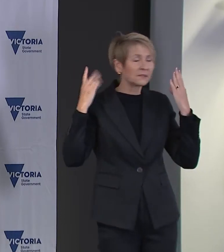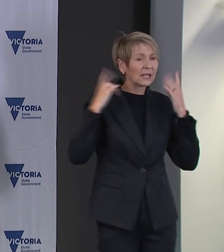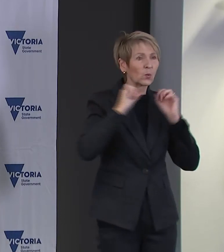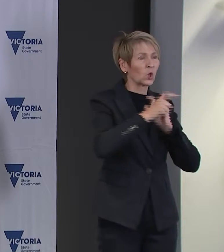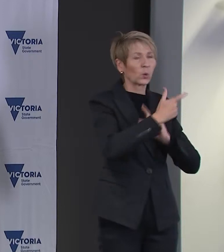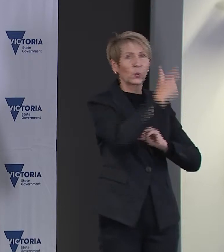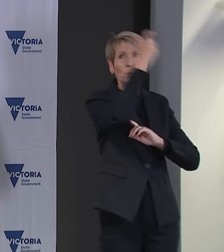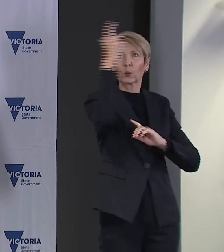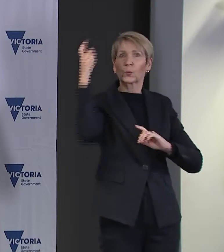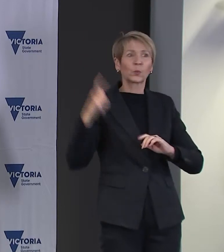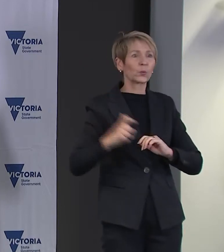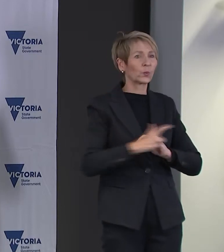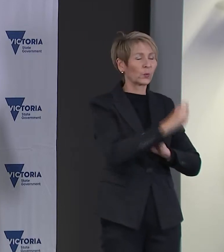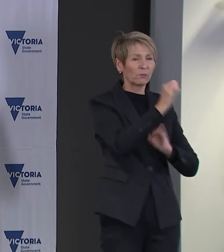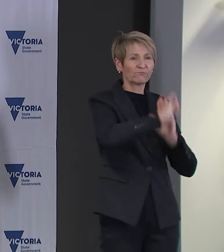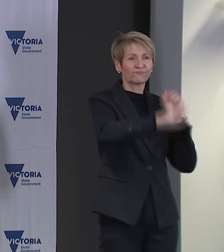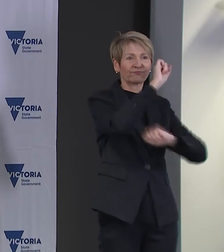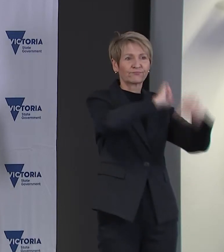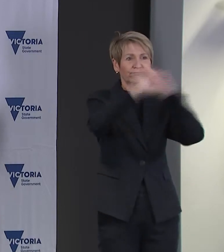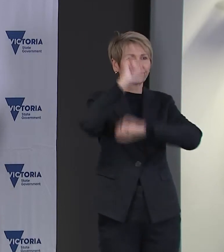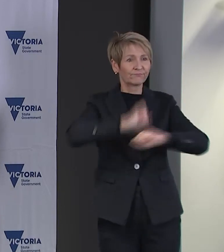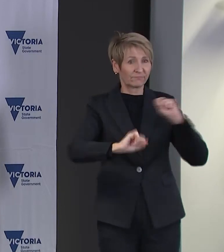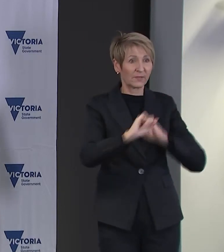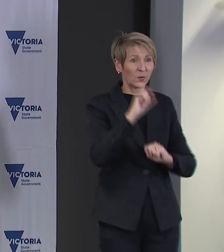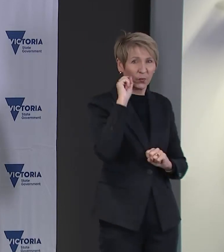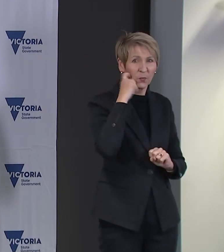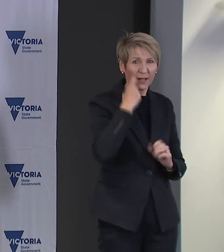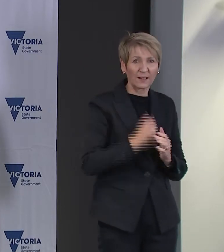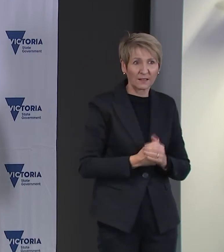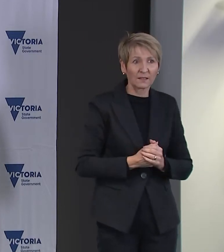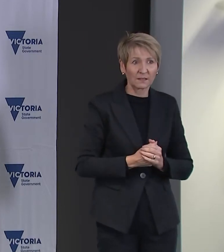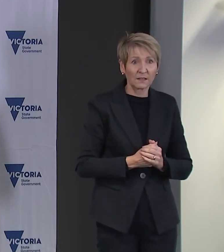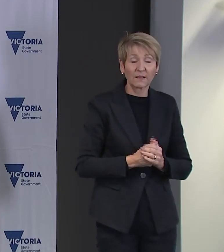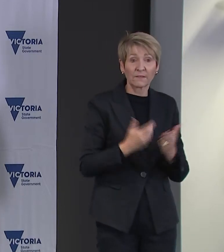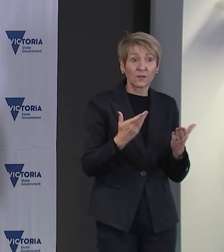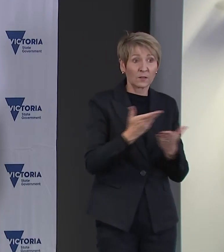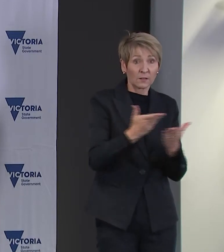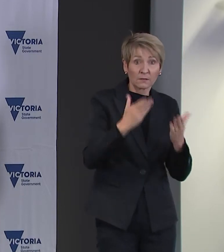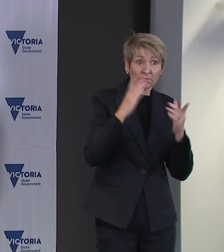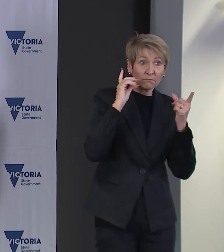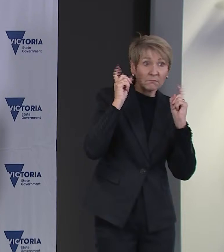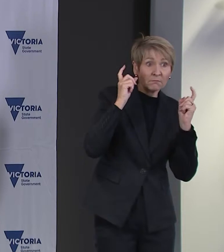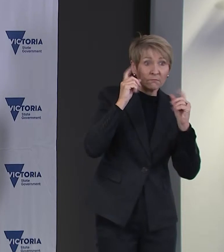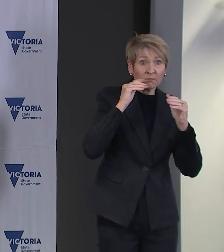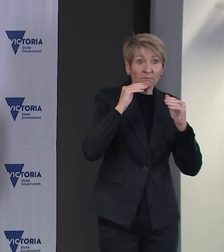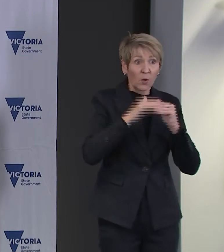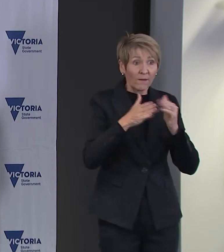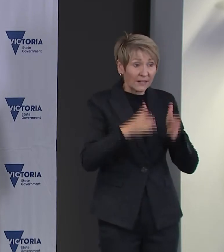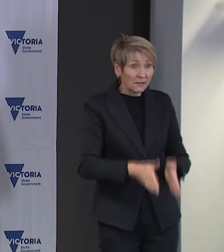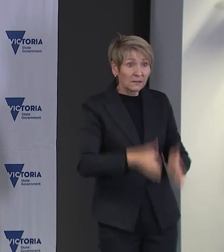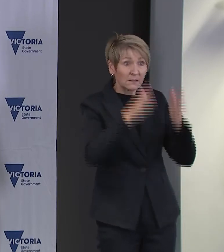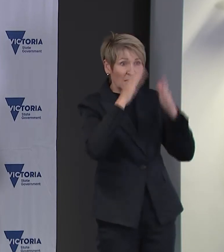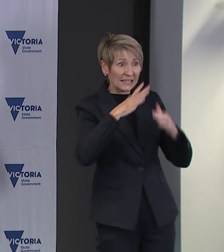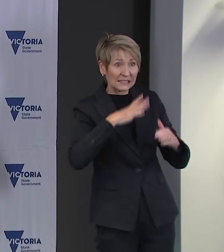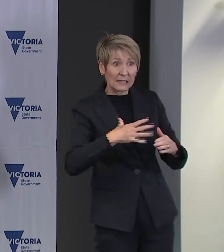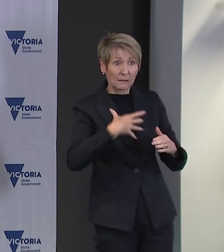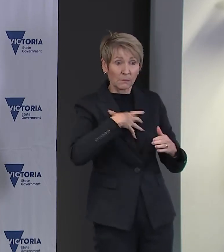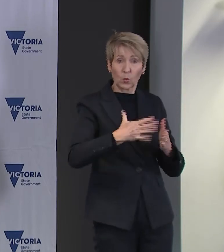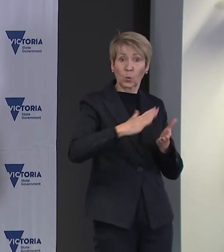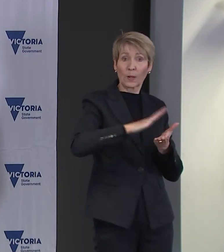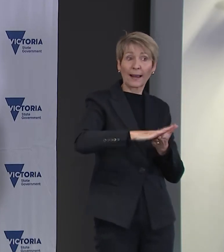groups, that if anyone has any concerns about the levels of particular towers needing more